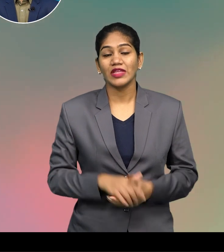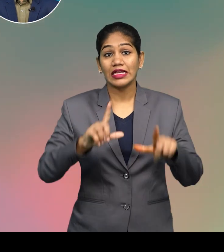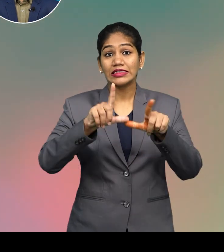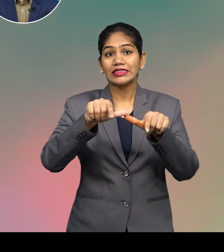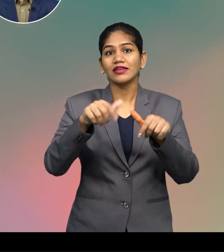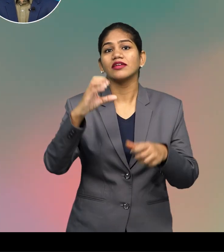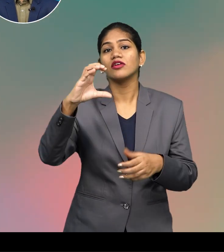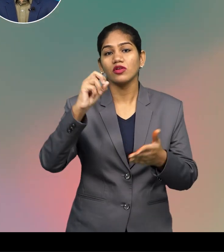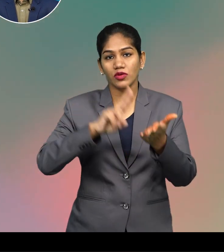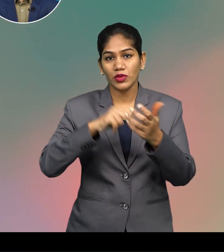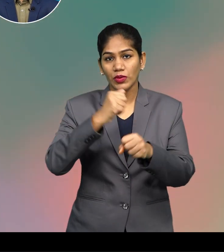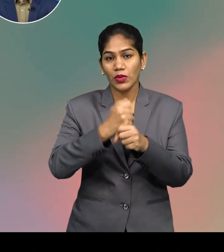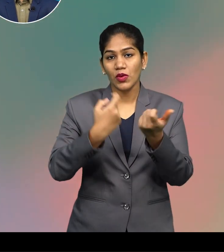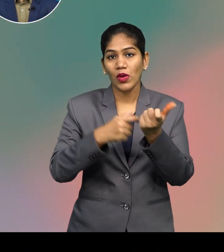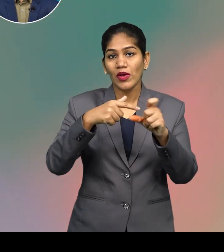Congress,